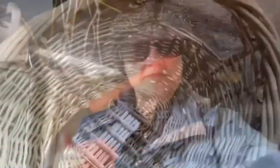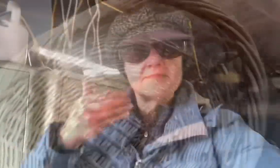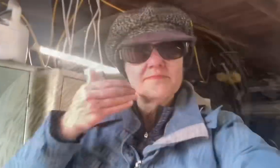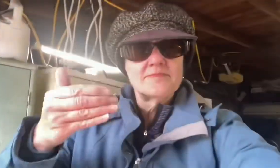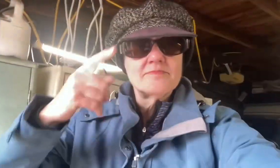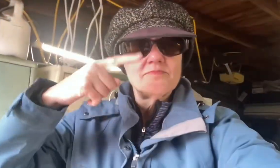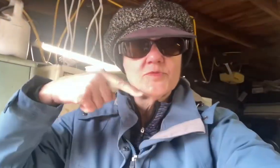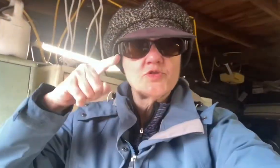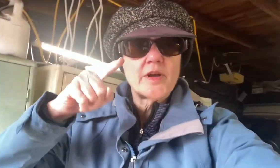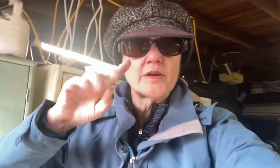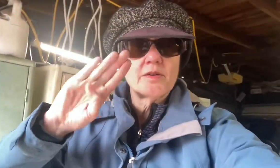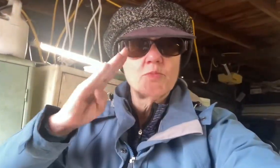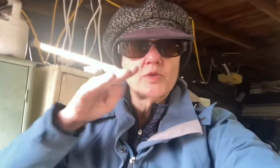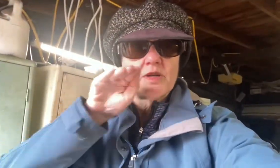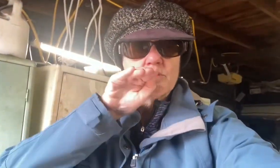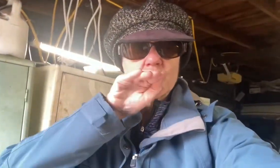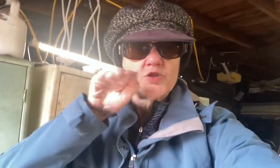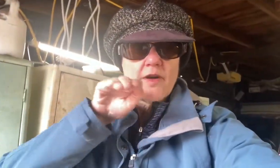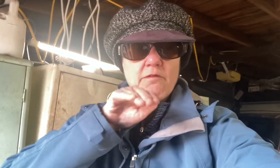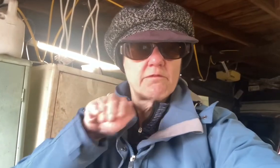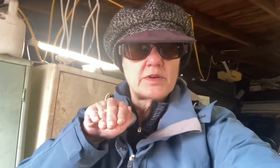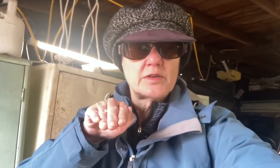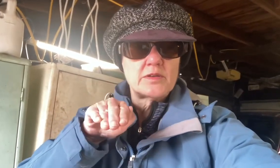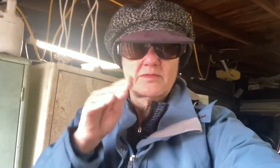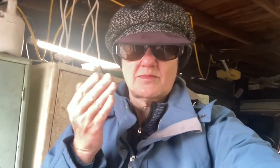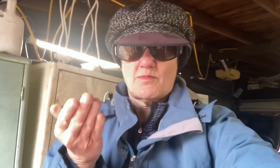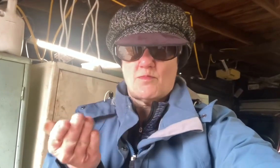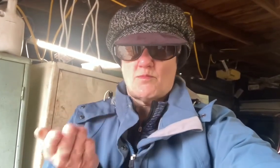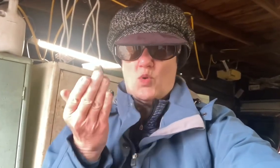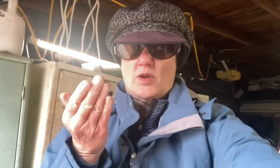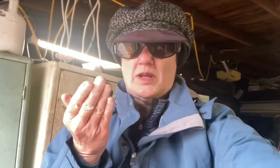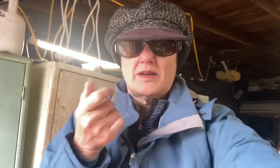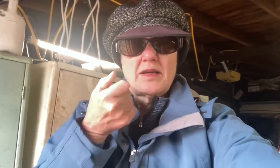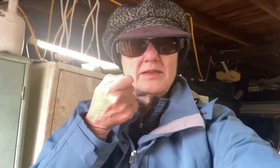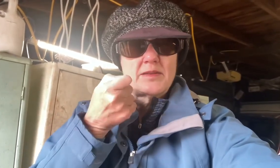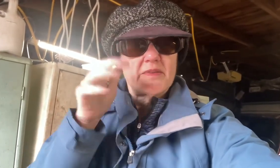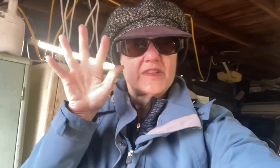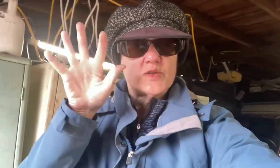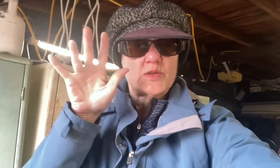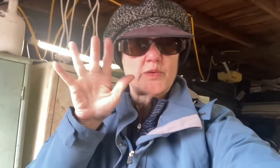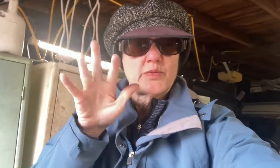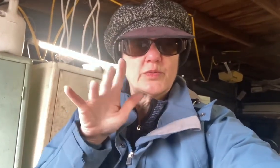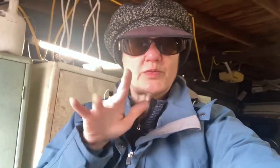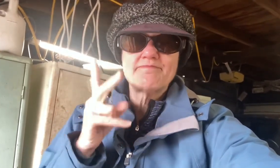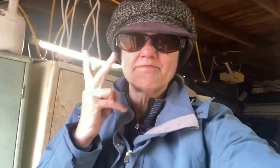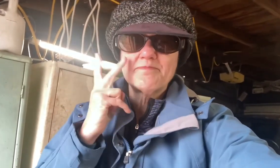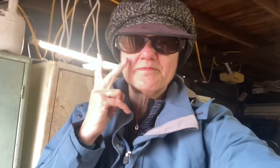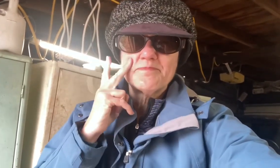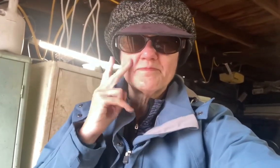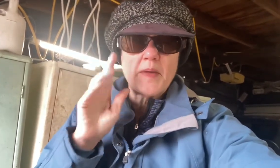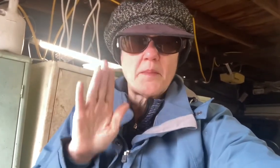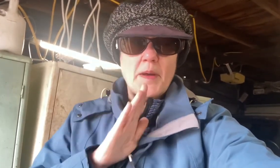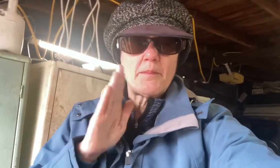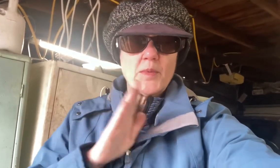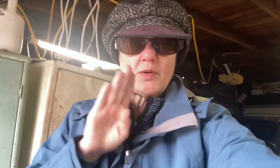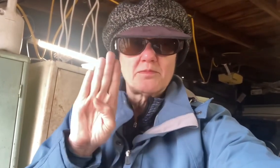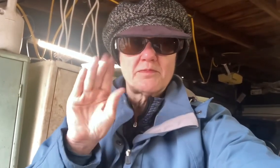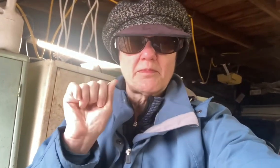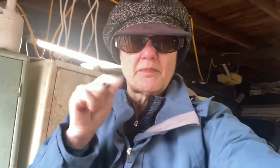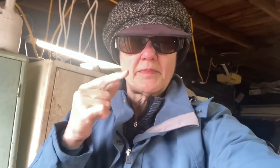And while we're in here, let's go ahead and check on the community shelf. We had some snow this morning, so let's see how those